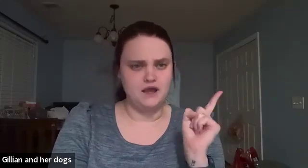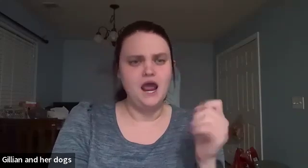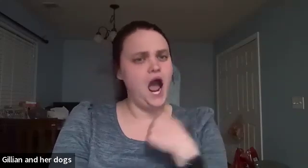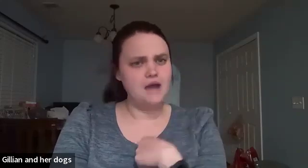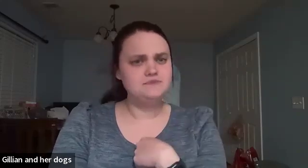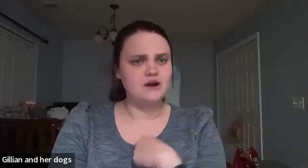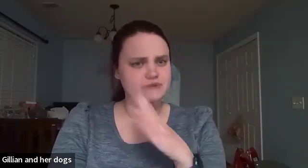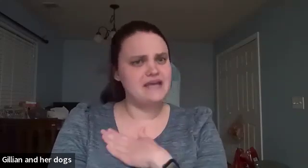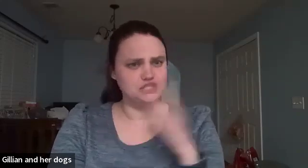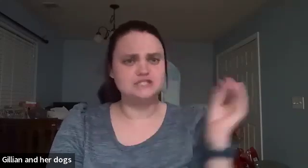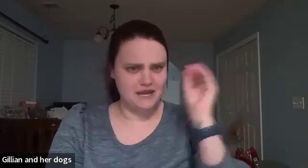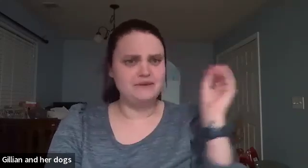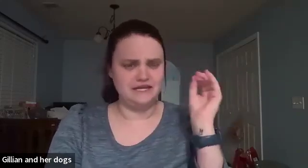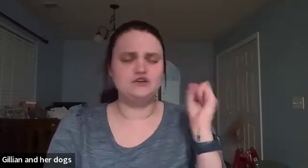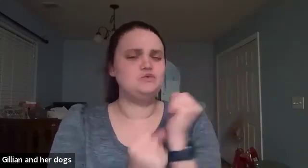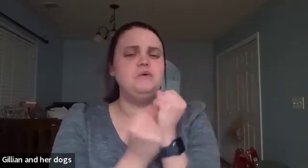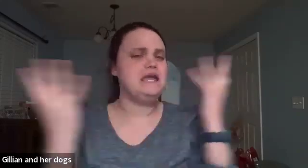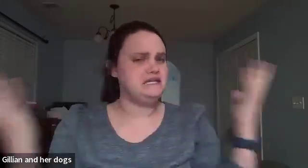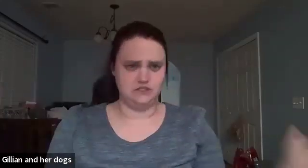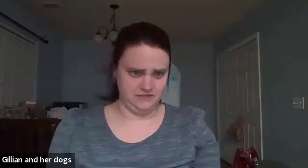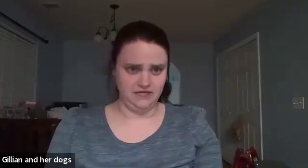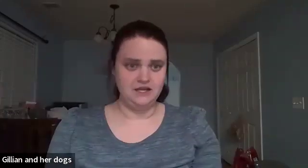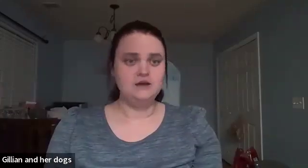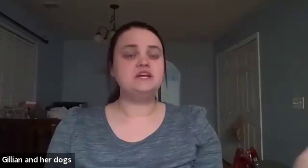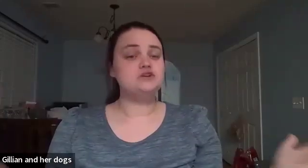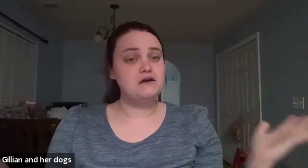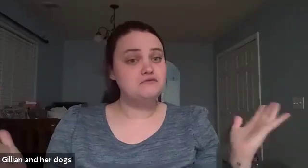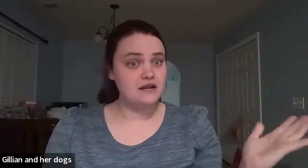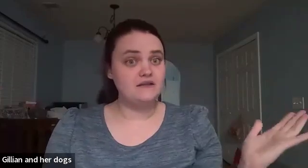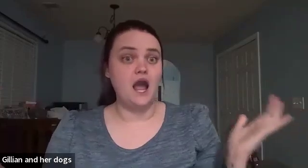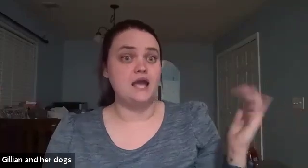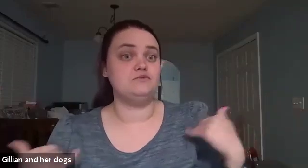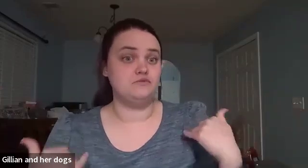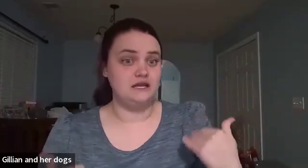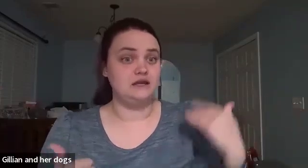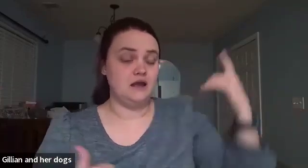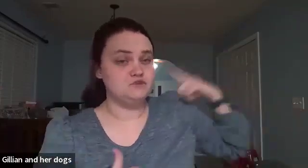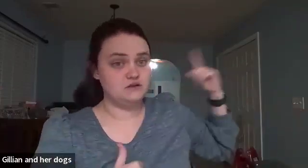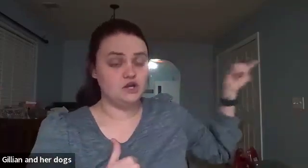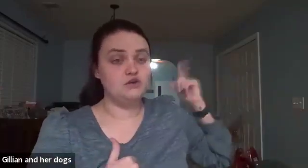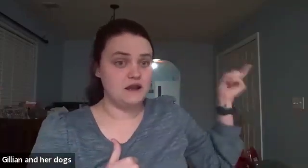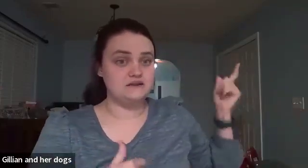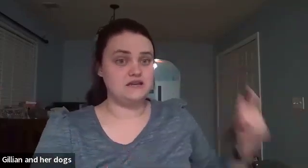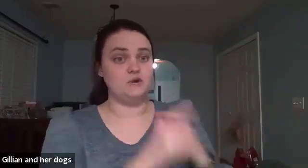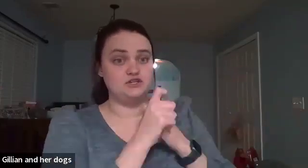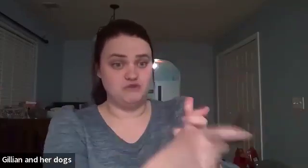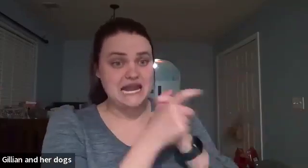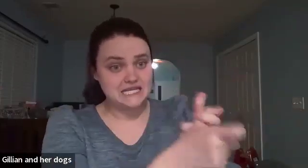run. I'm sorry, but that's just my opinion. There's way too many because you have running, like I am running, I'm going to go run outside where it's